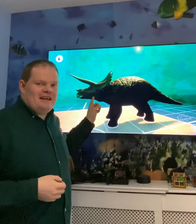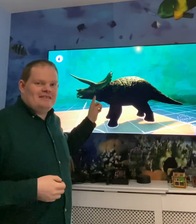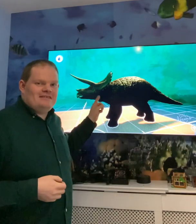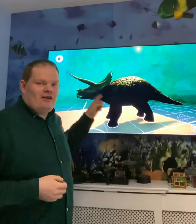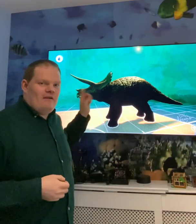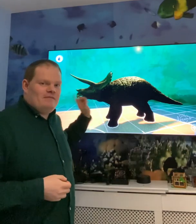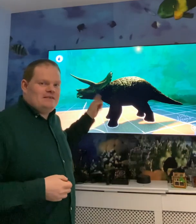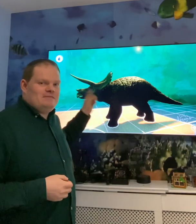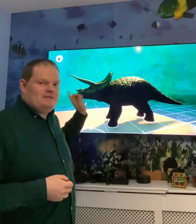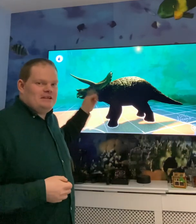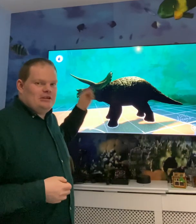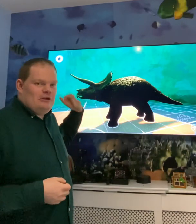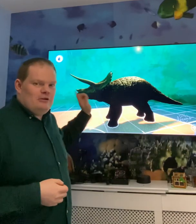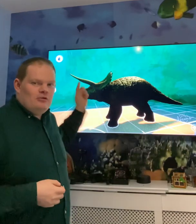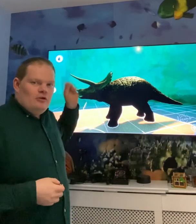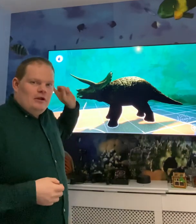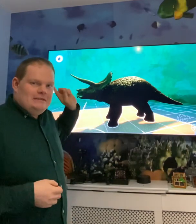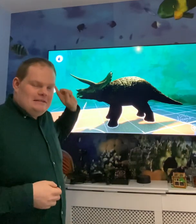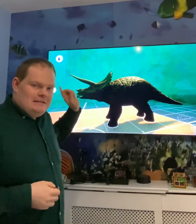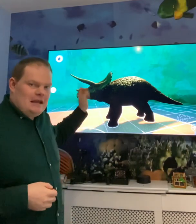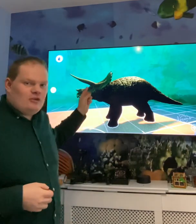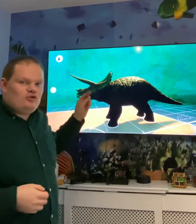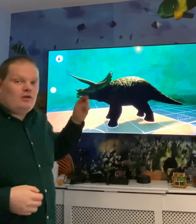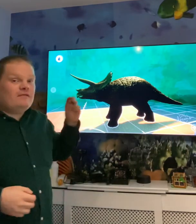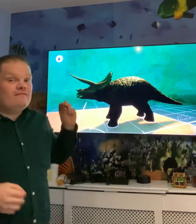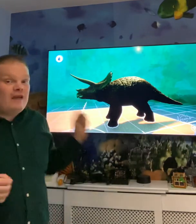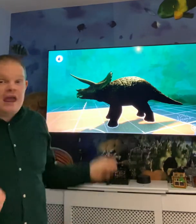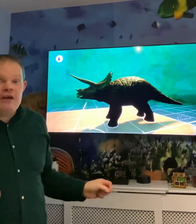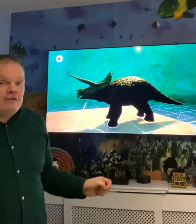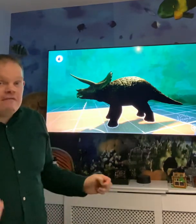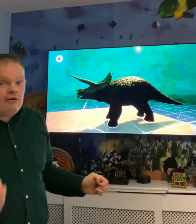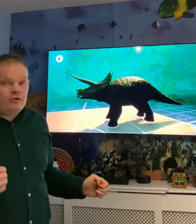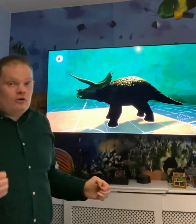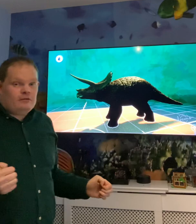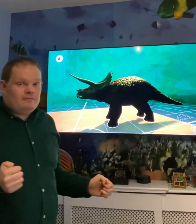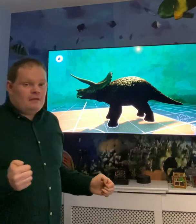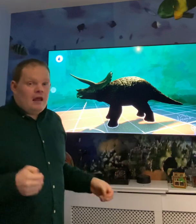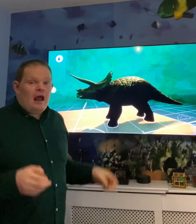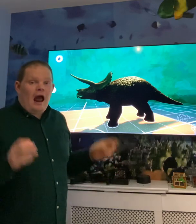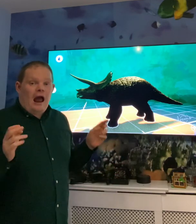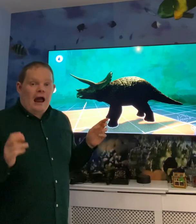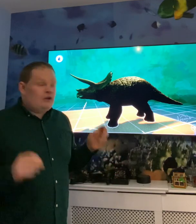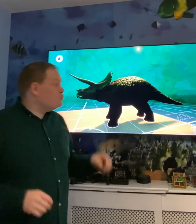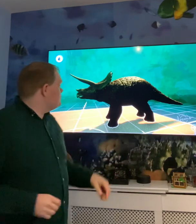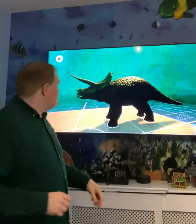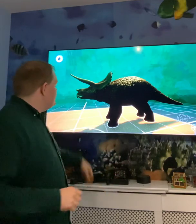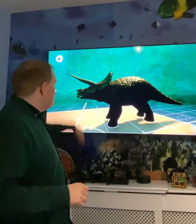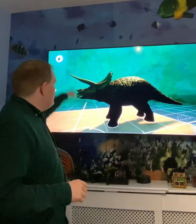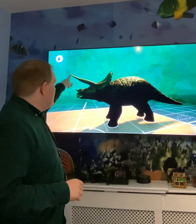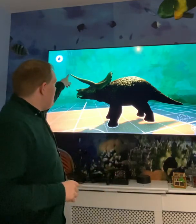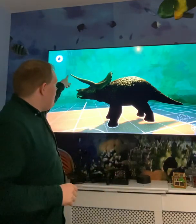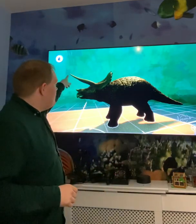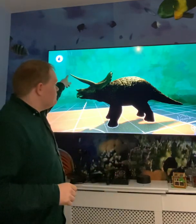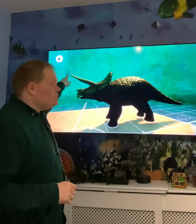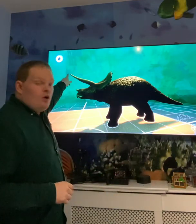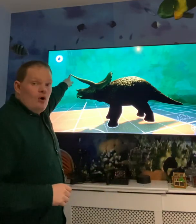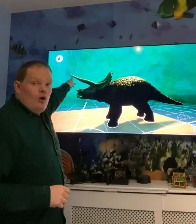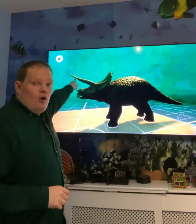characteristics of this particular dinosaur is very, very good. As you can see, it has a